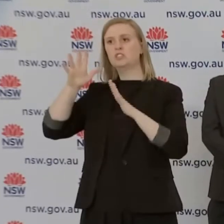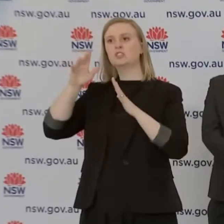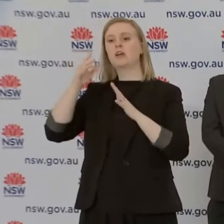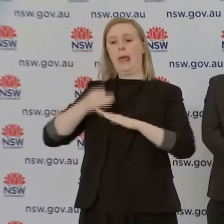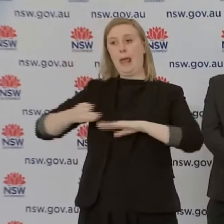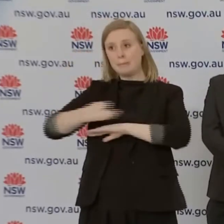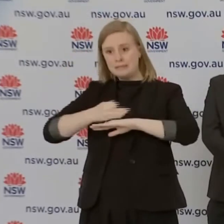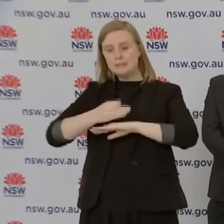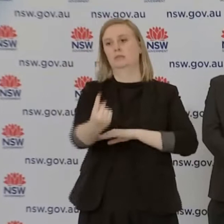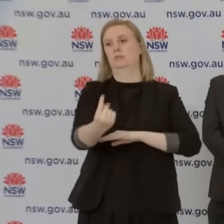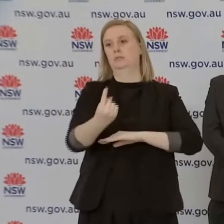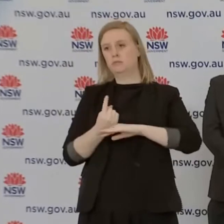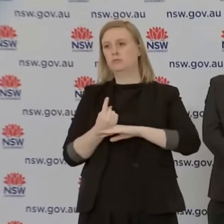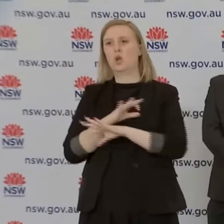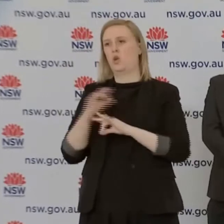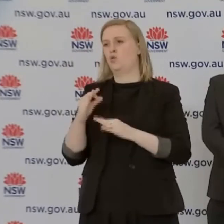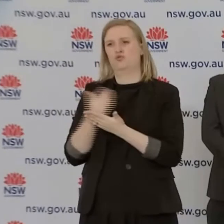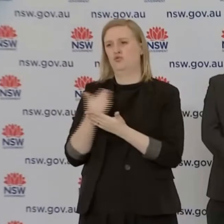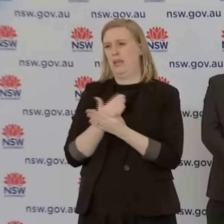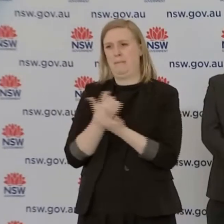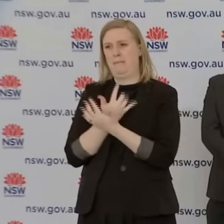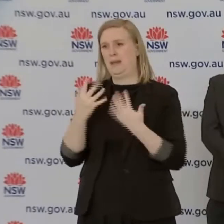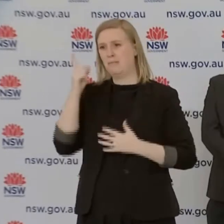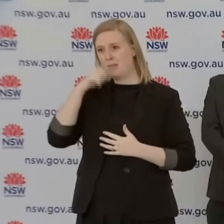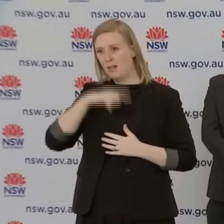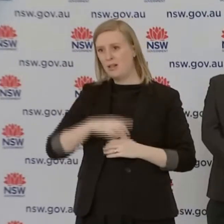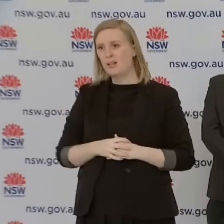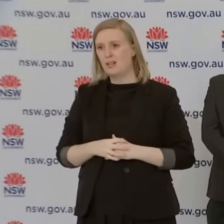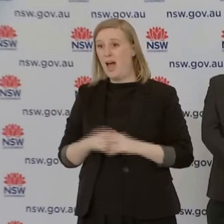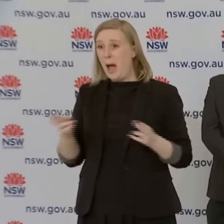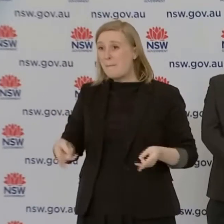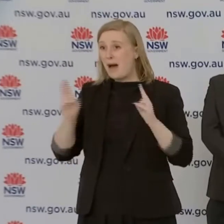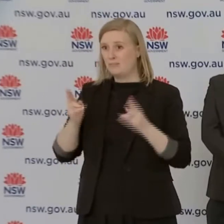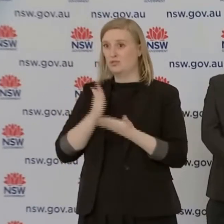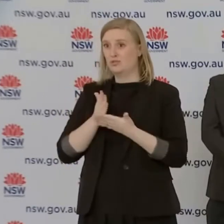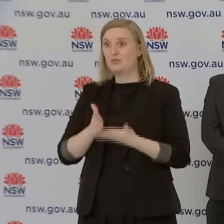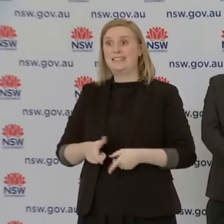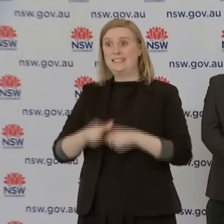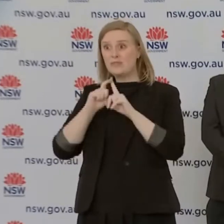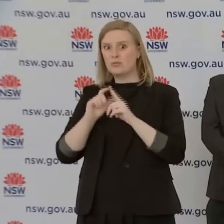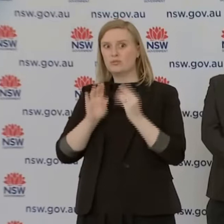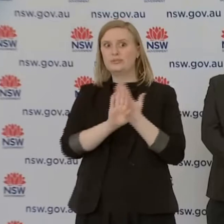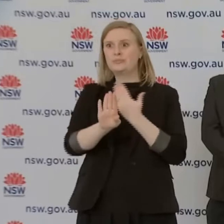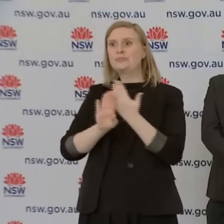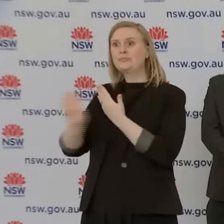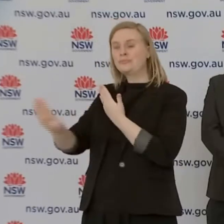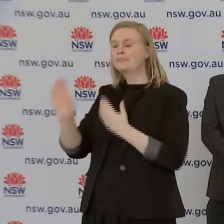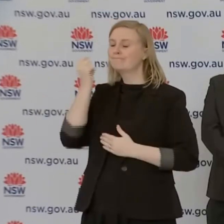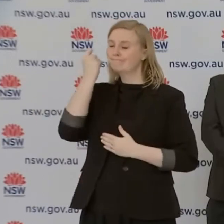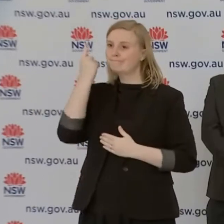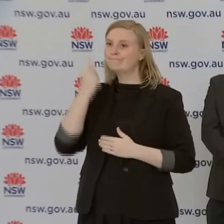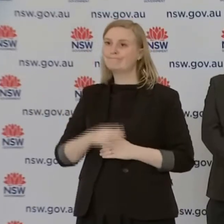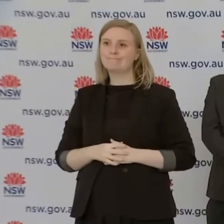apartment complexes it adds an extra layer of complexity, an extra layer of caution we're asking everybody to undertake.